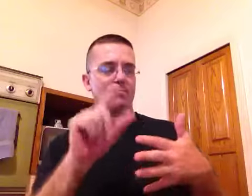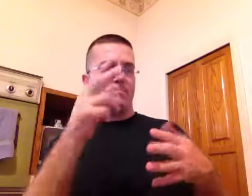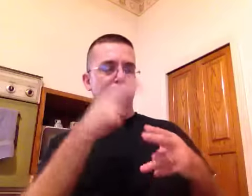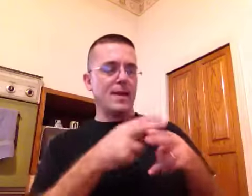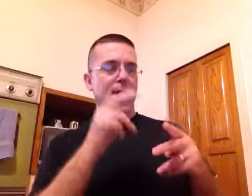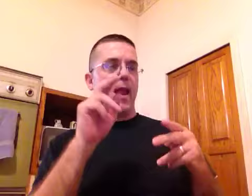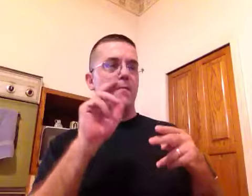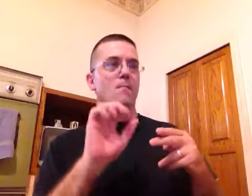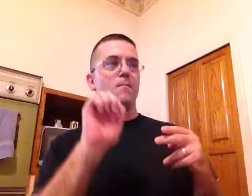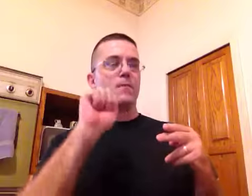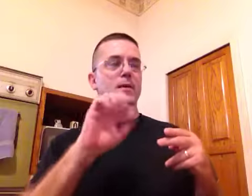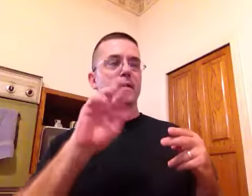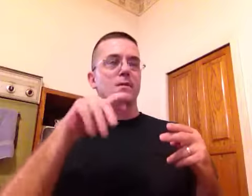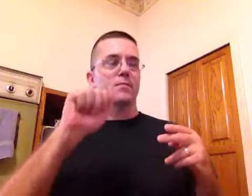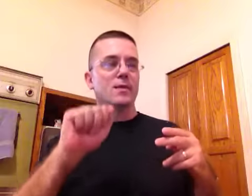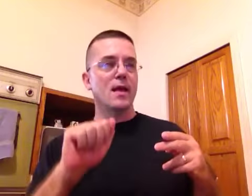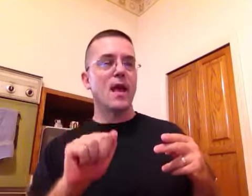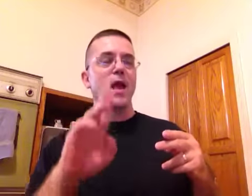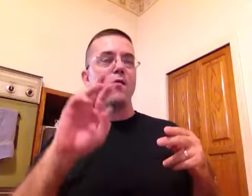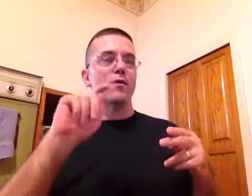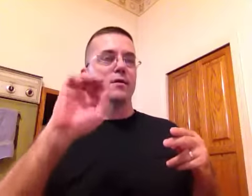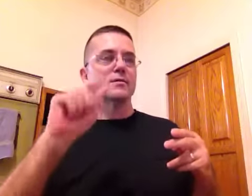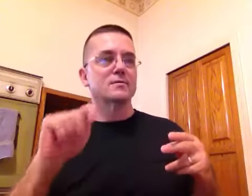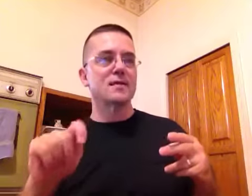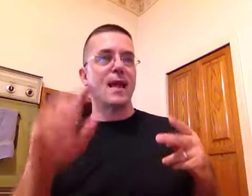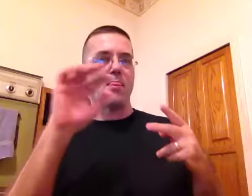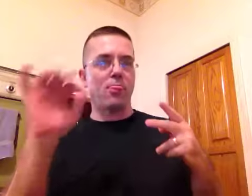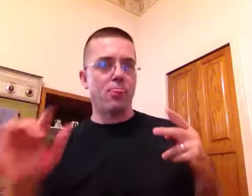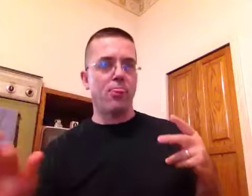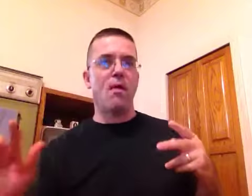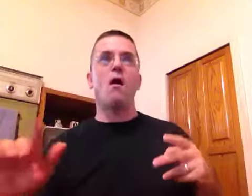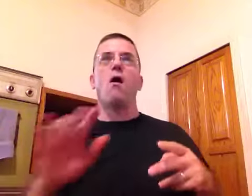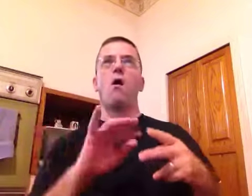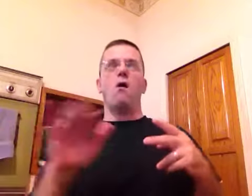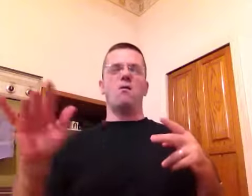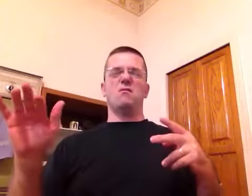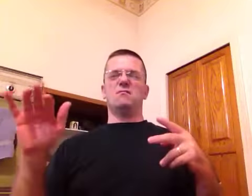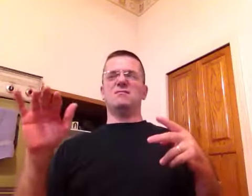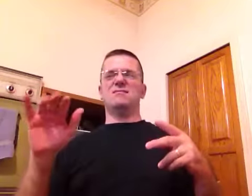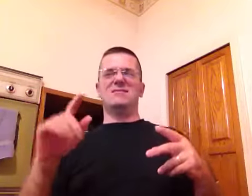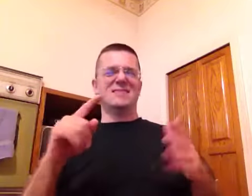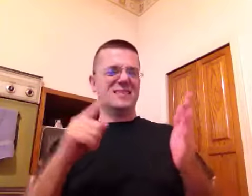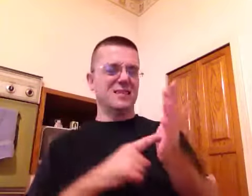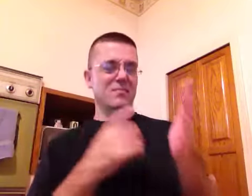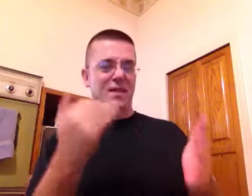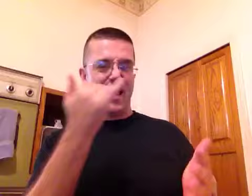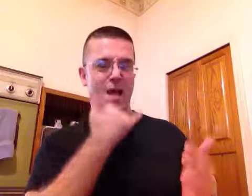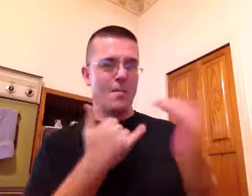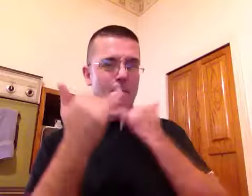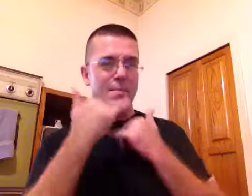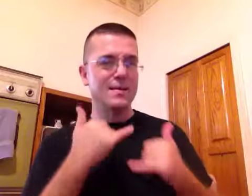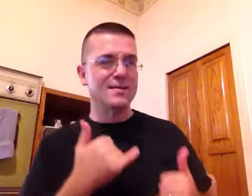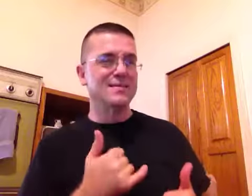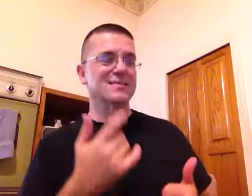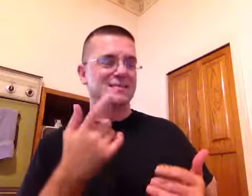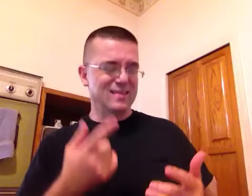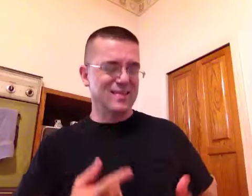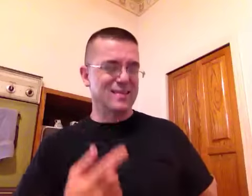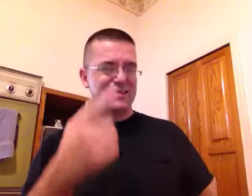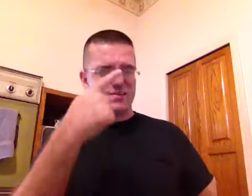broke, and I'm going, dude, I must have missed something in there. There must be something. And then you have this aha moment where you smack yourself in the head,